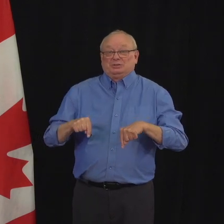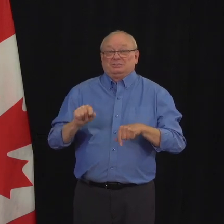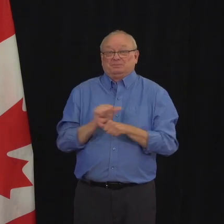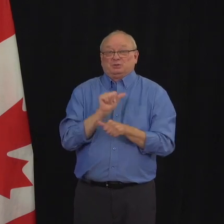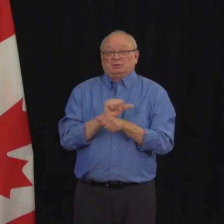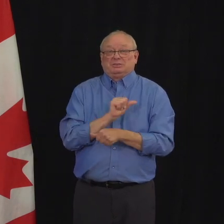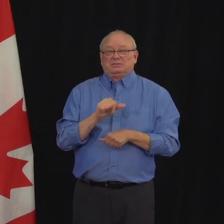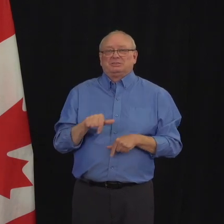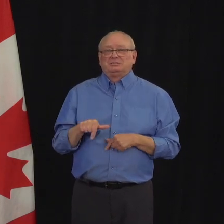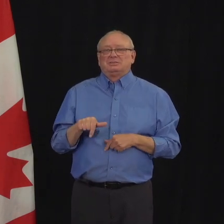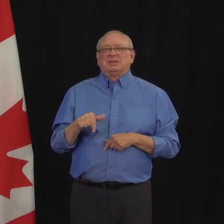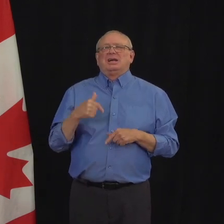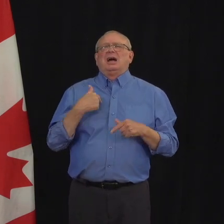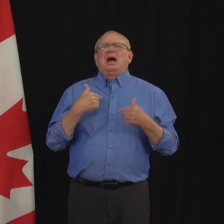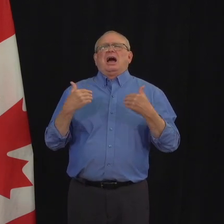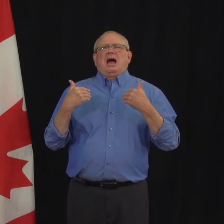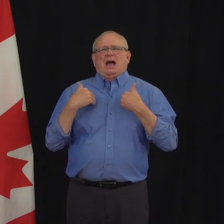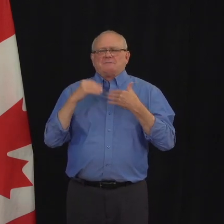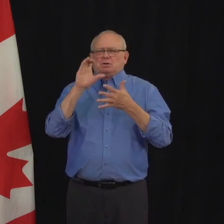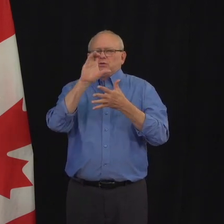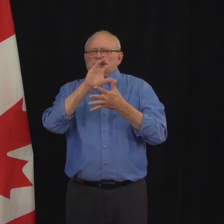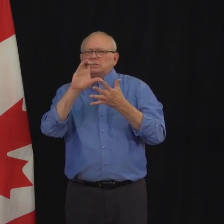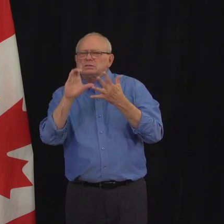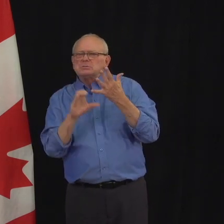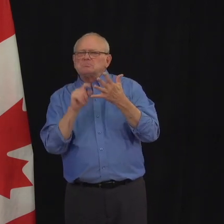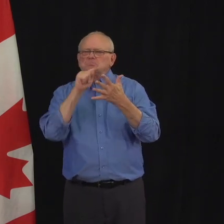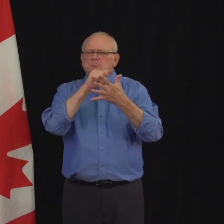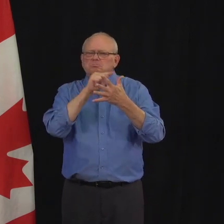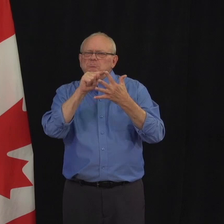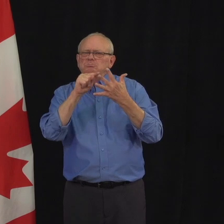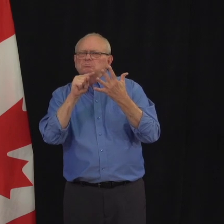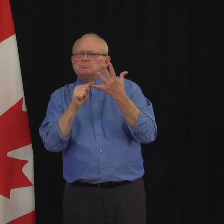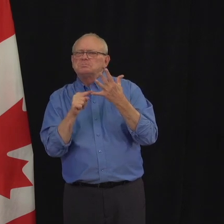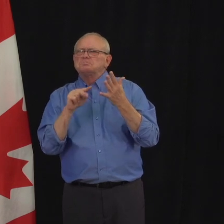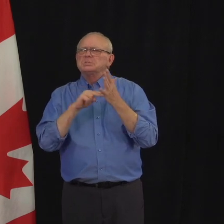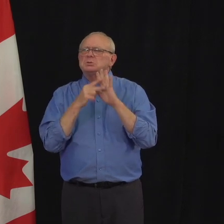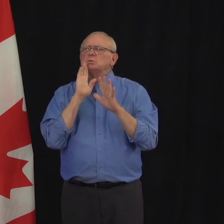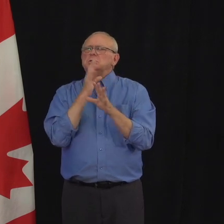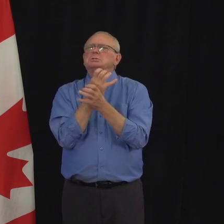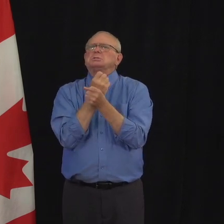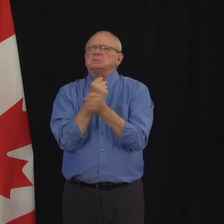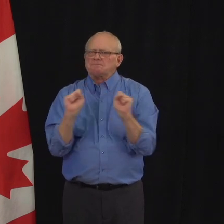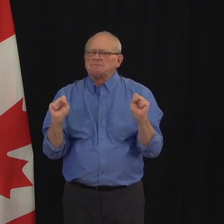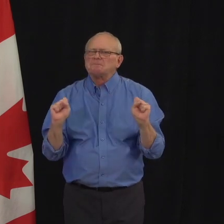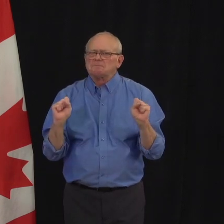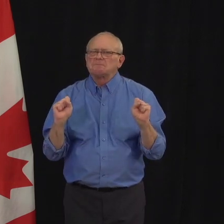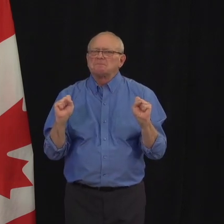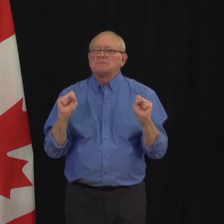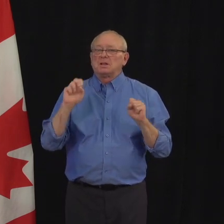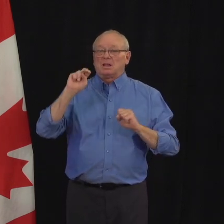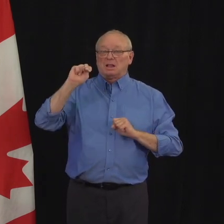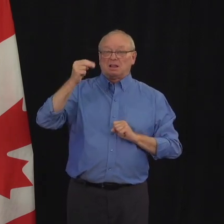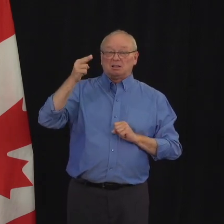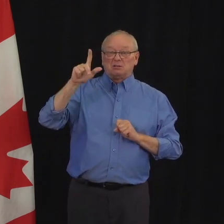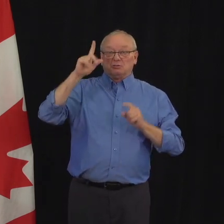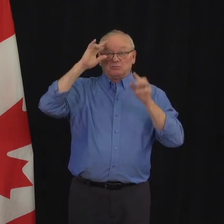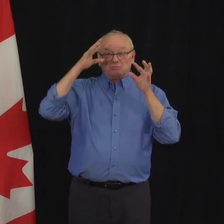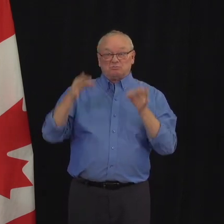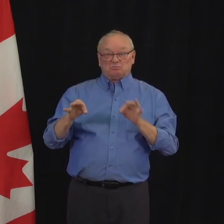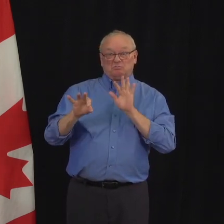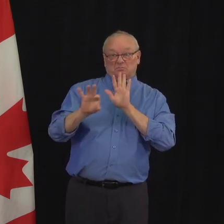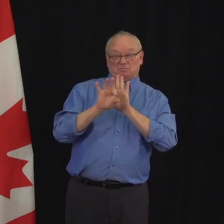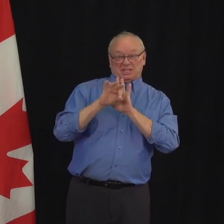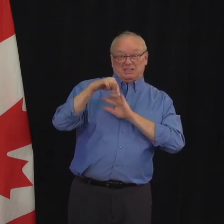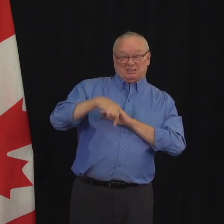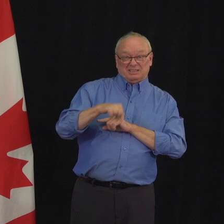safe tournament with respect to if Edmonton were to be considered as a hub city, we independently came up with a list